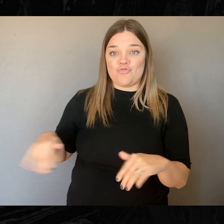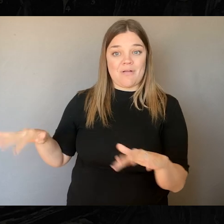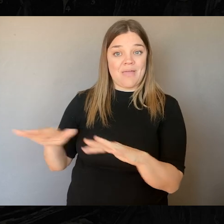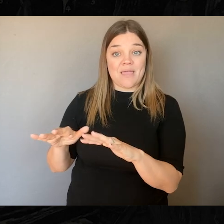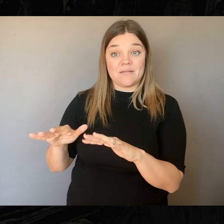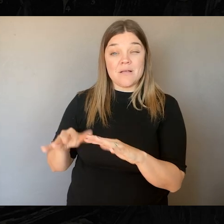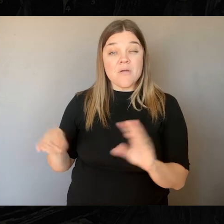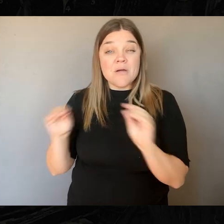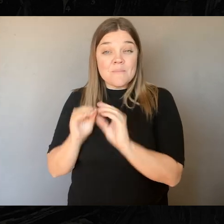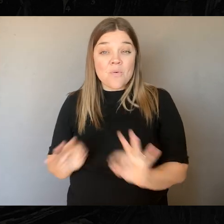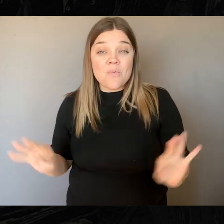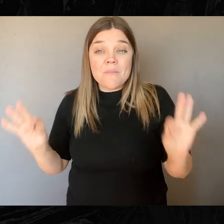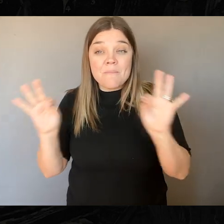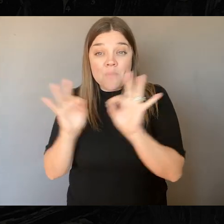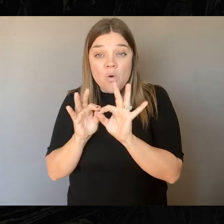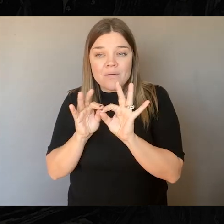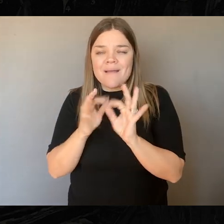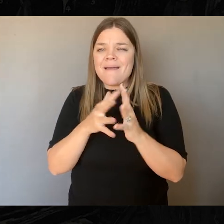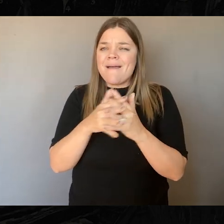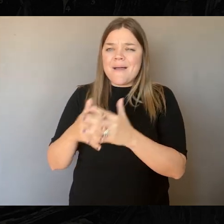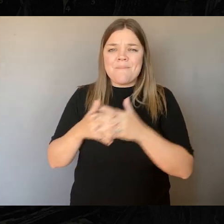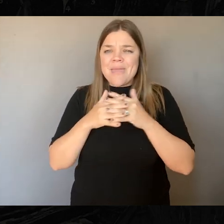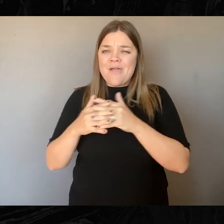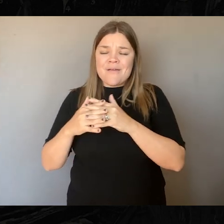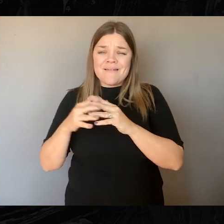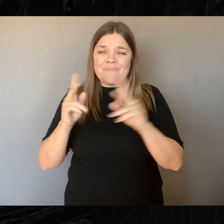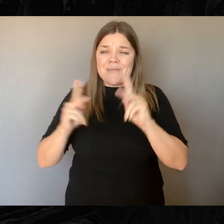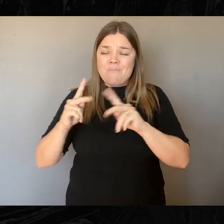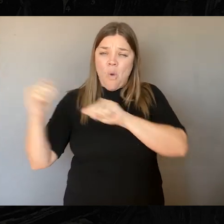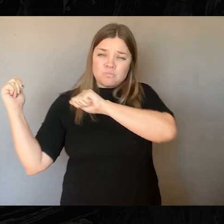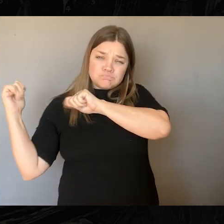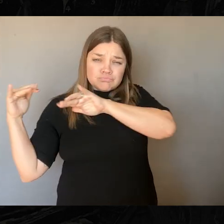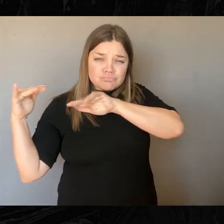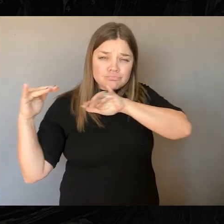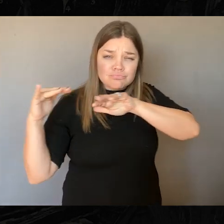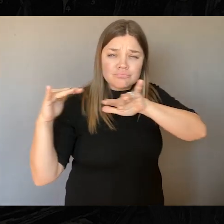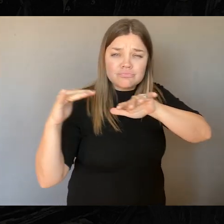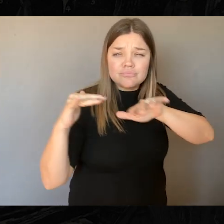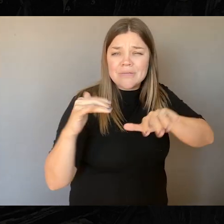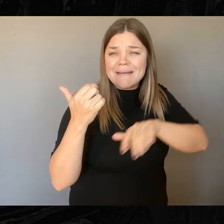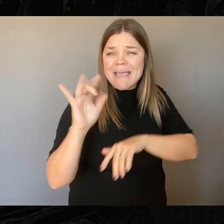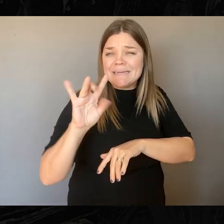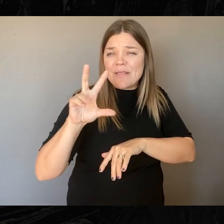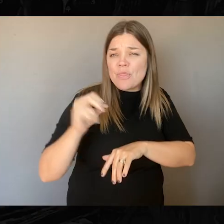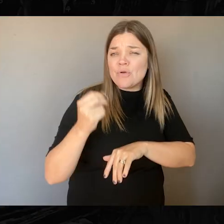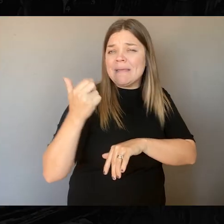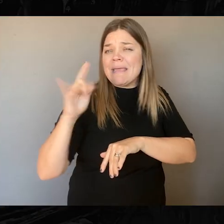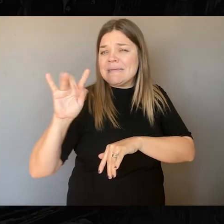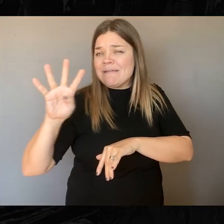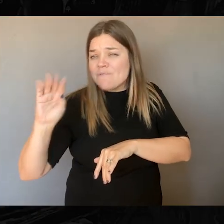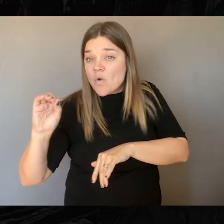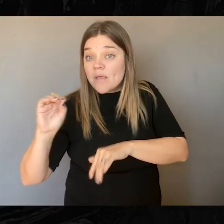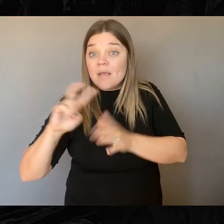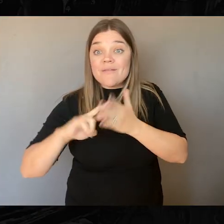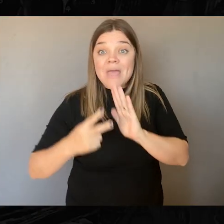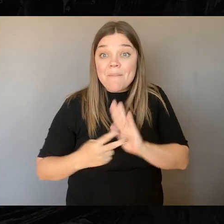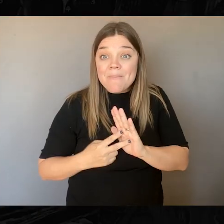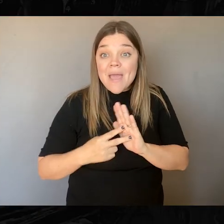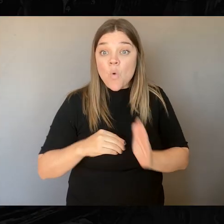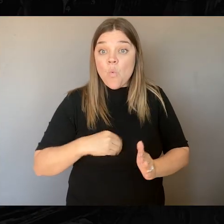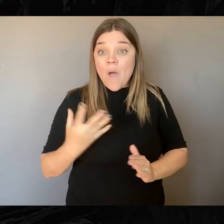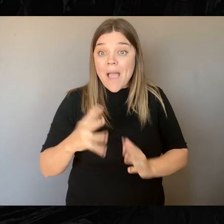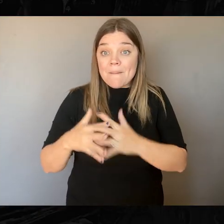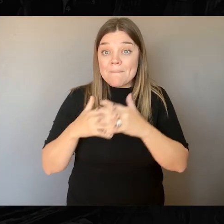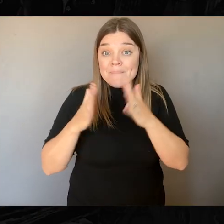more important, American settlers began pouring into Texas during the 1830s and 1840s, which meant that Anglo-Americans